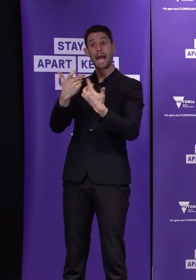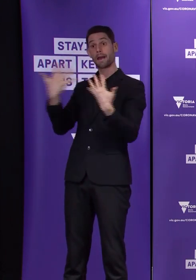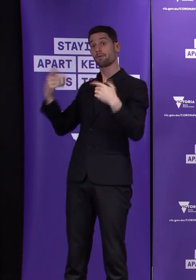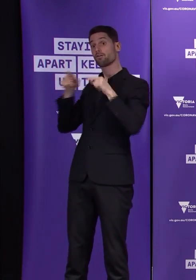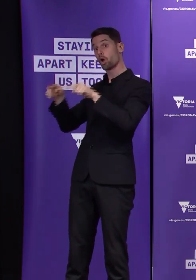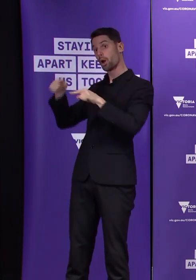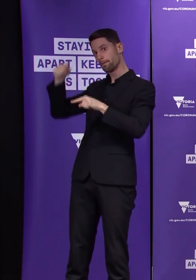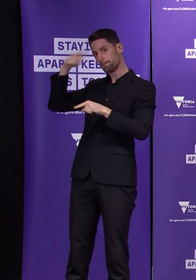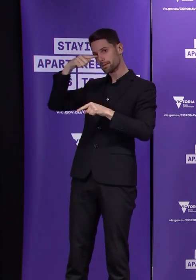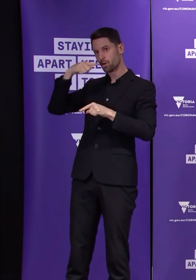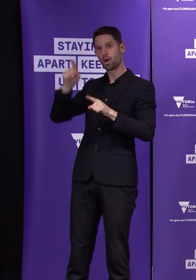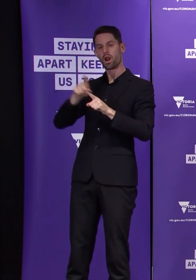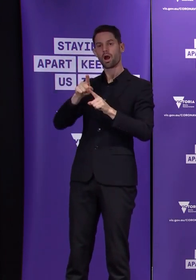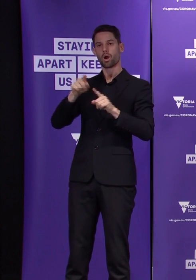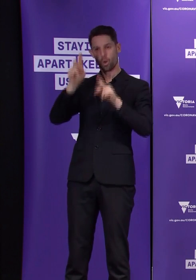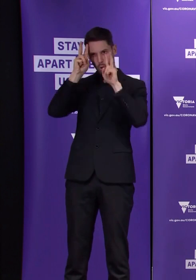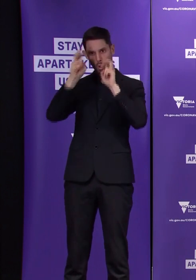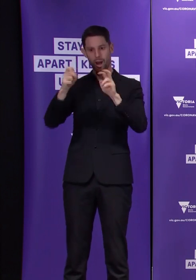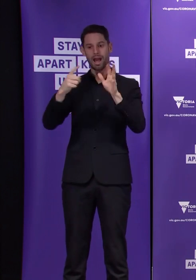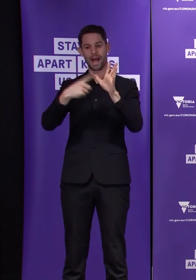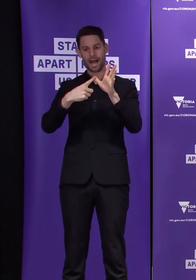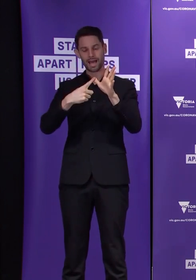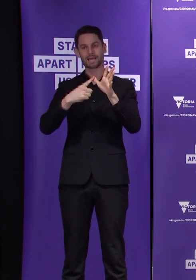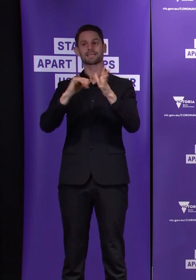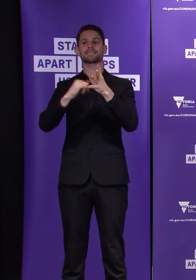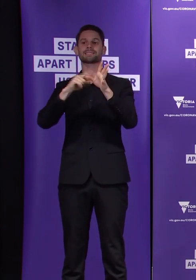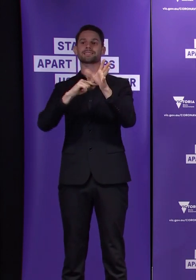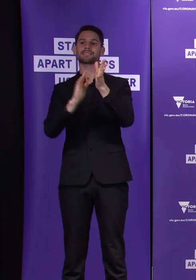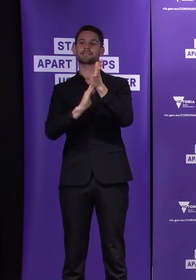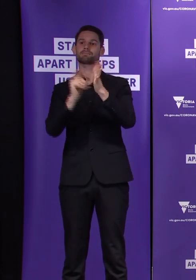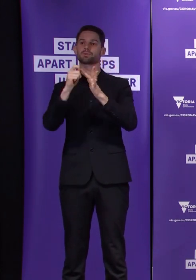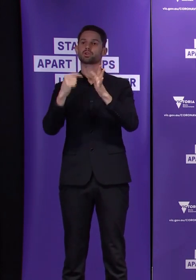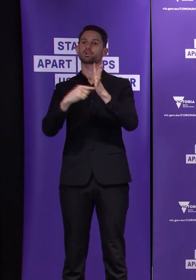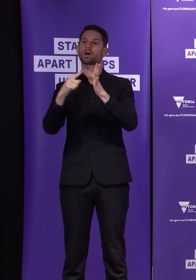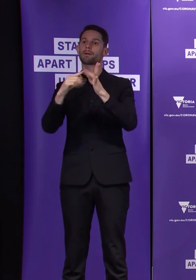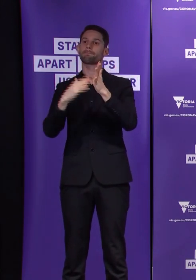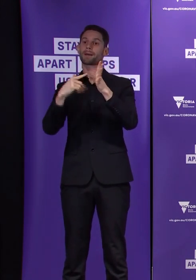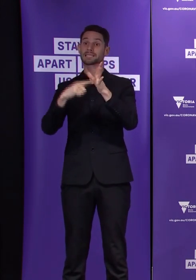I would need to get them to come back to you. I'm happy to try and confirm,